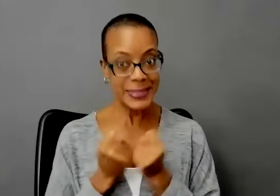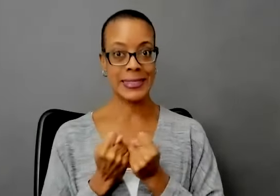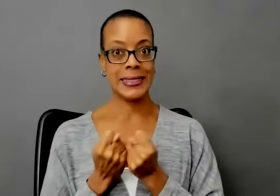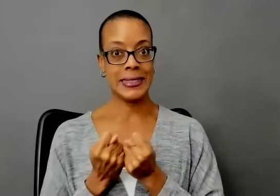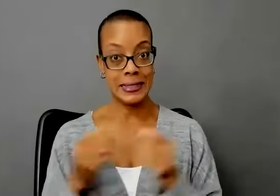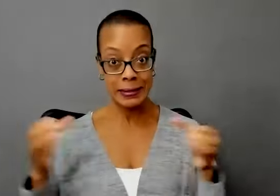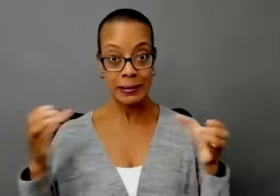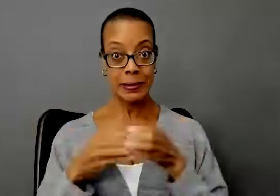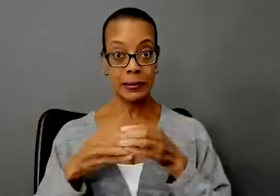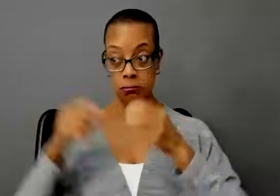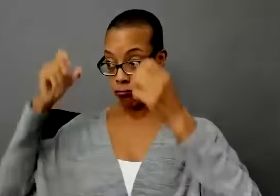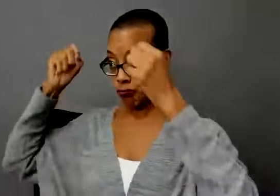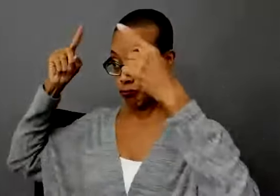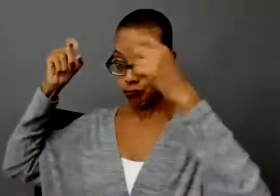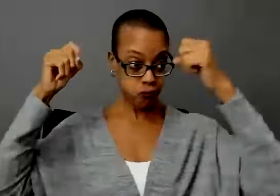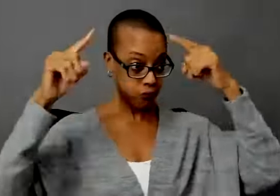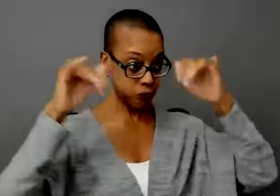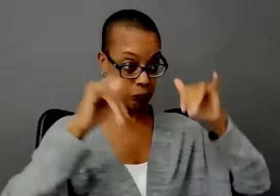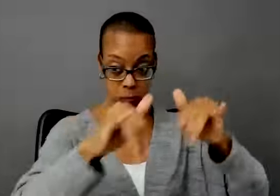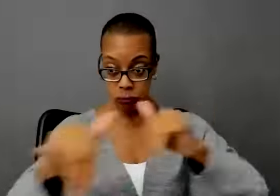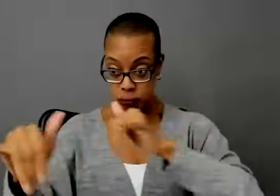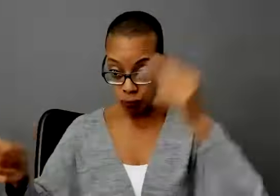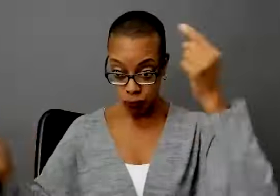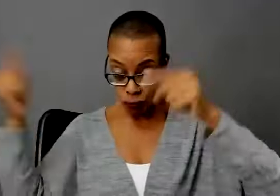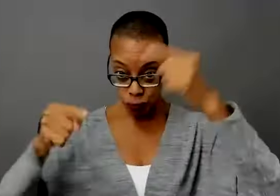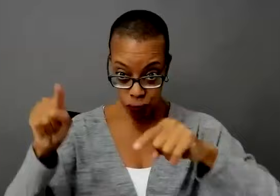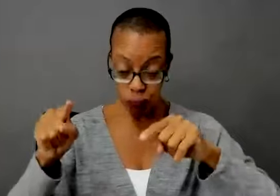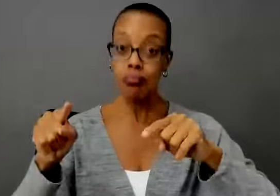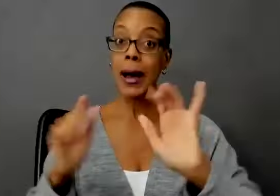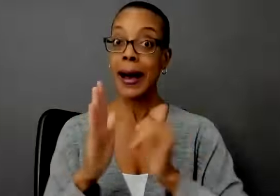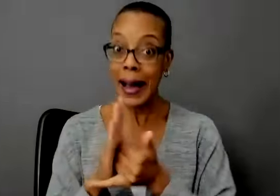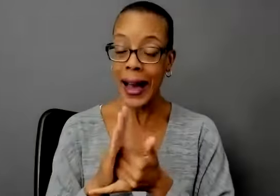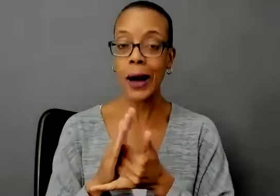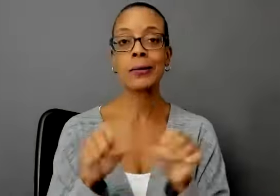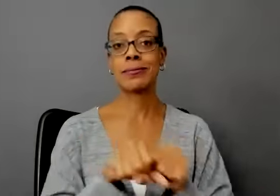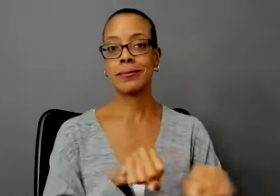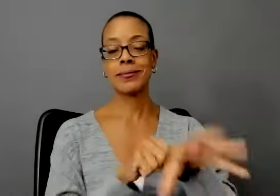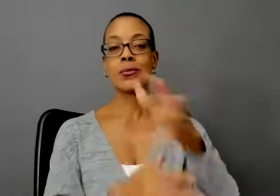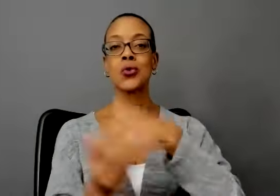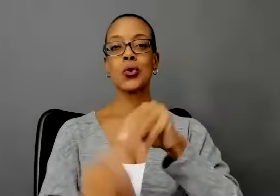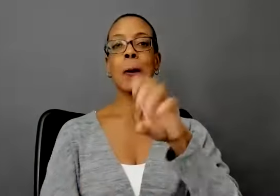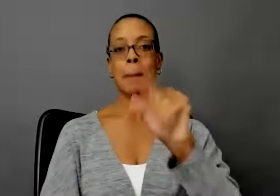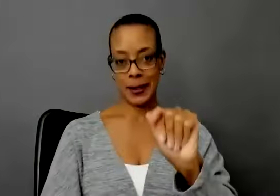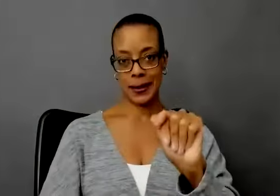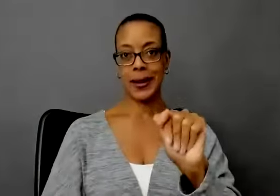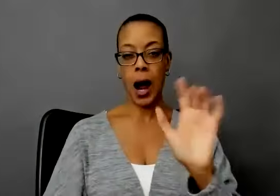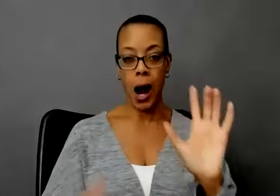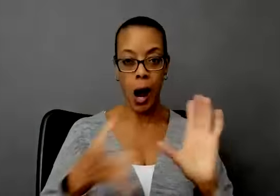goal. And we were able to do this in part thanks to social media, because a few of